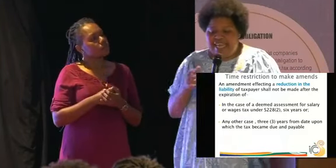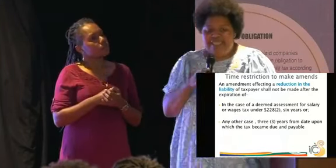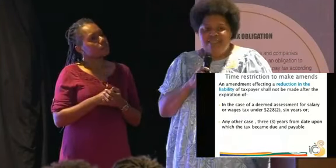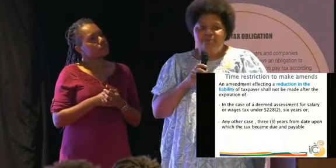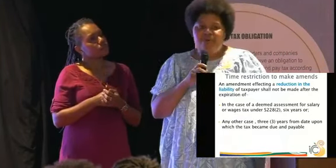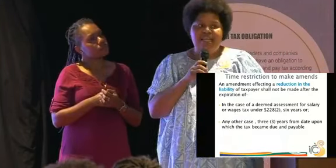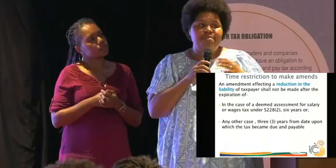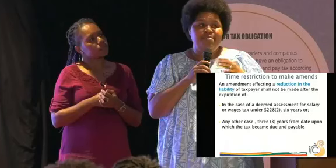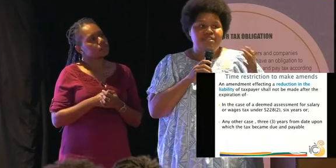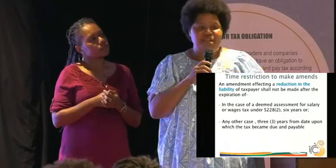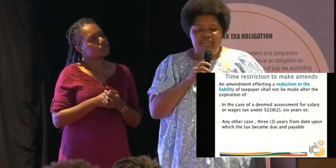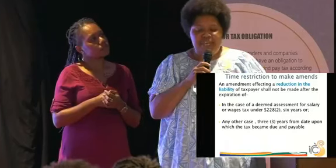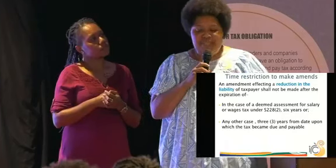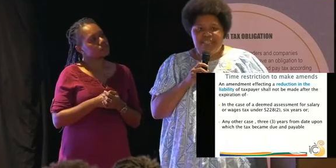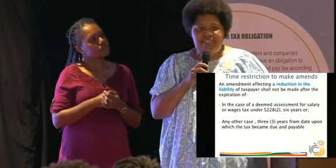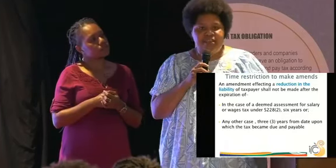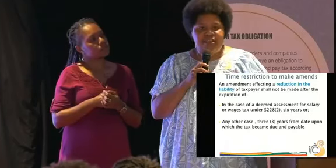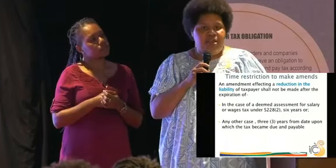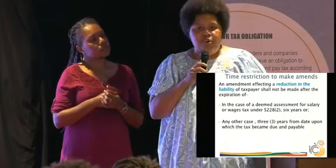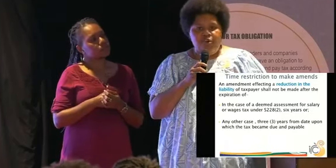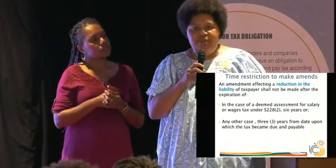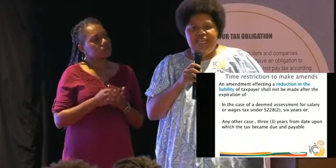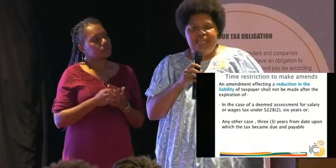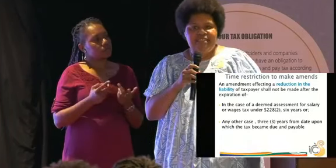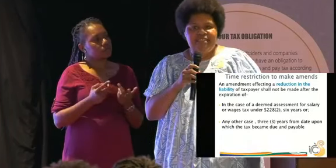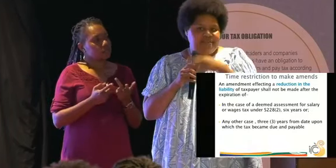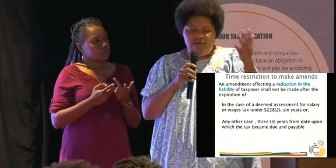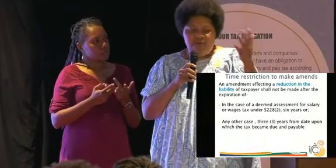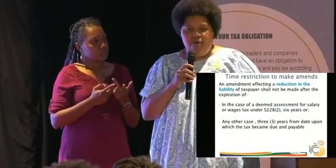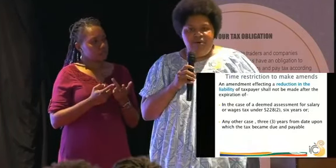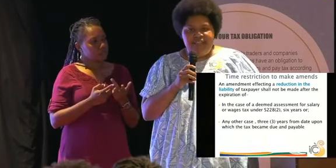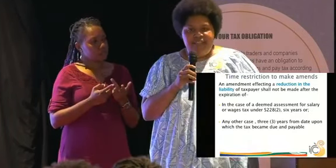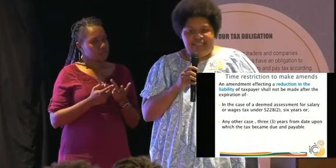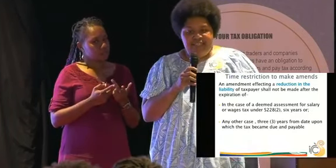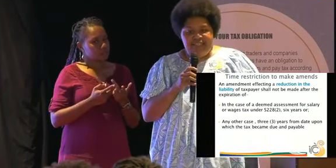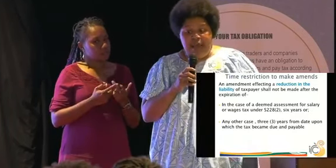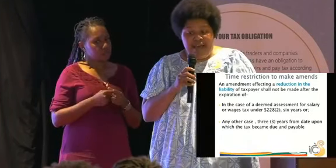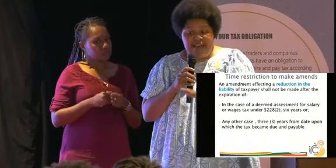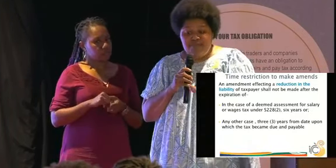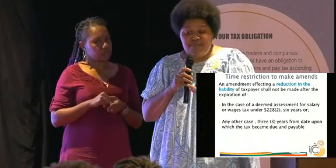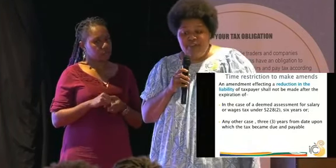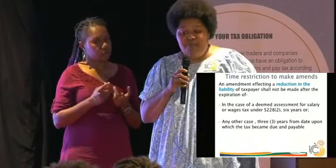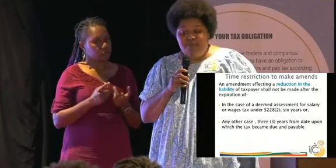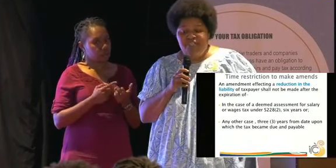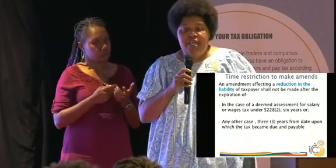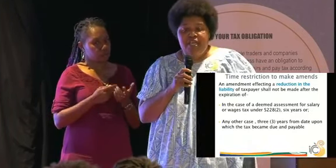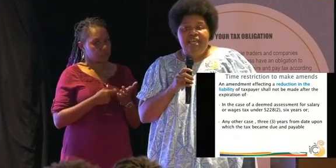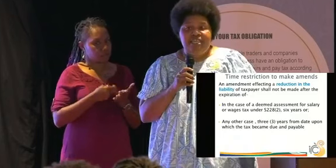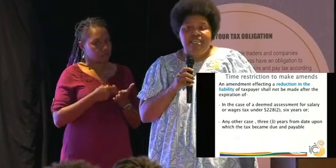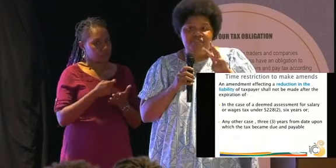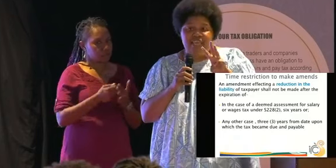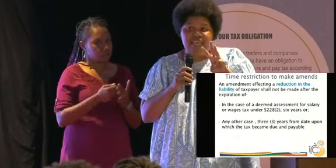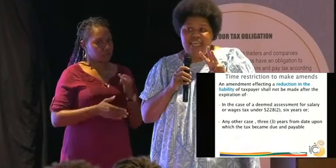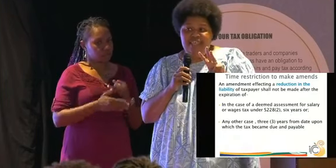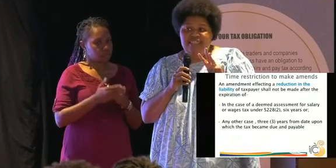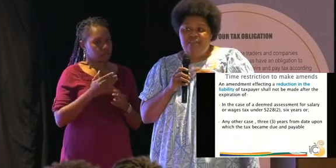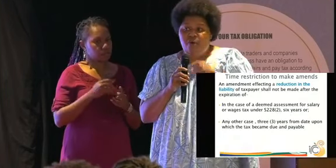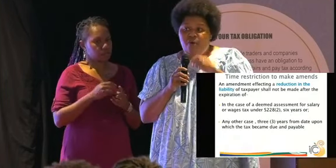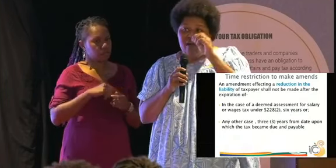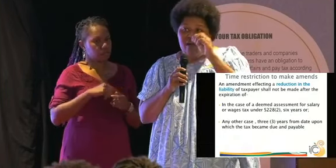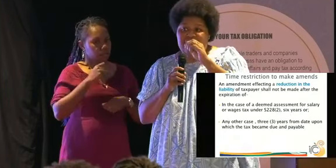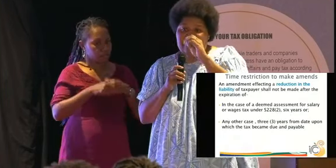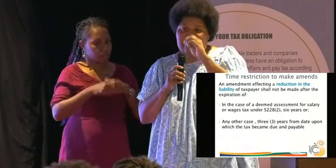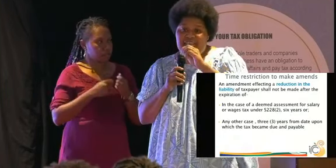other case, whether it's a personal income tax, corporate tax, all the others, apart from salary and wage, it's 3